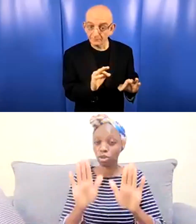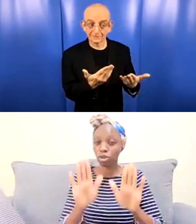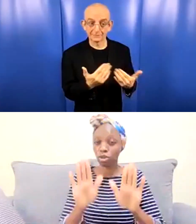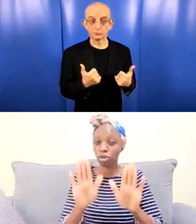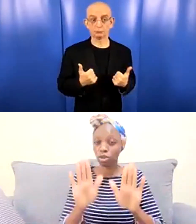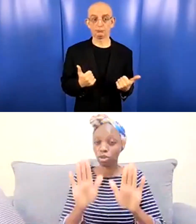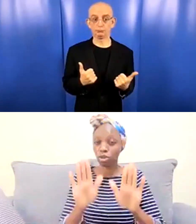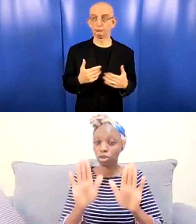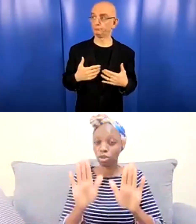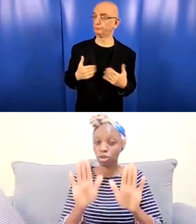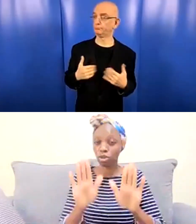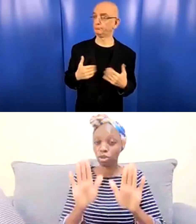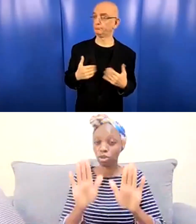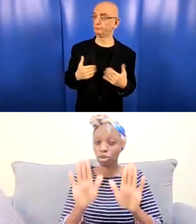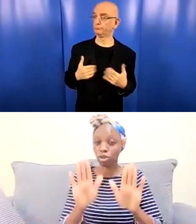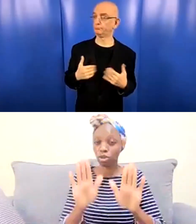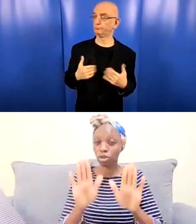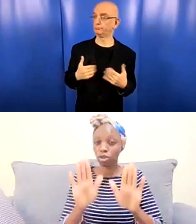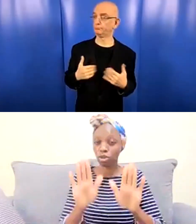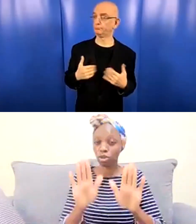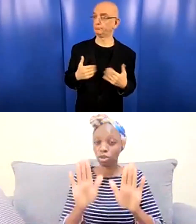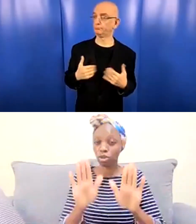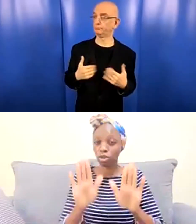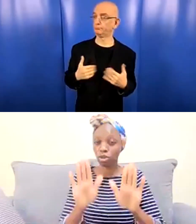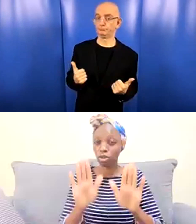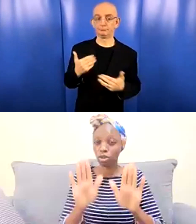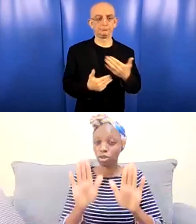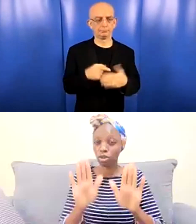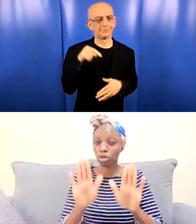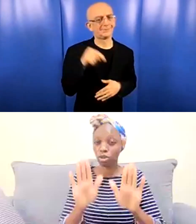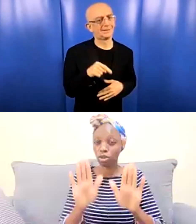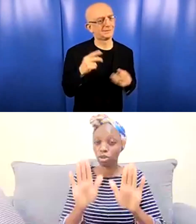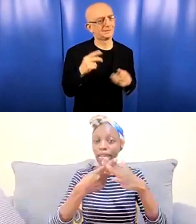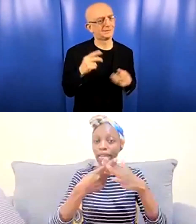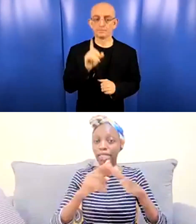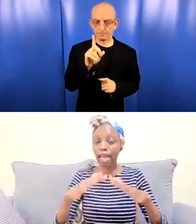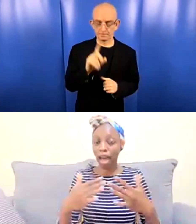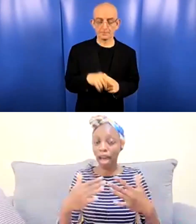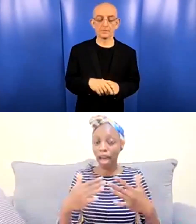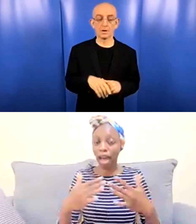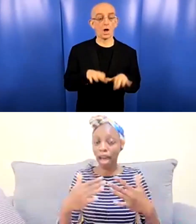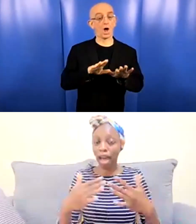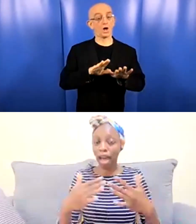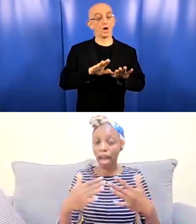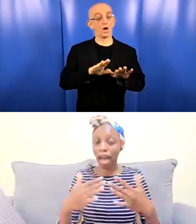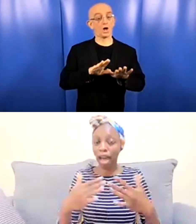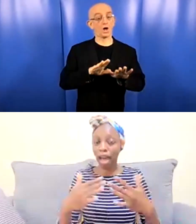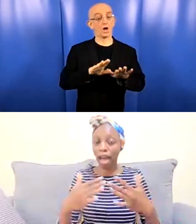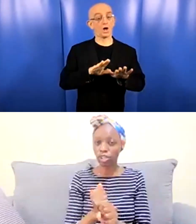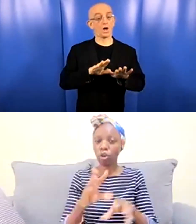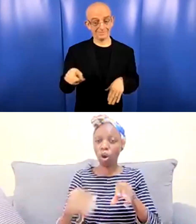Safeguarding of children with disabilities become a measure of